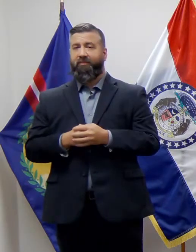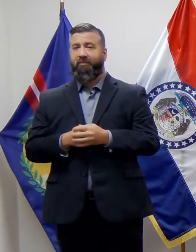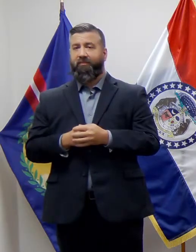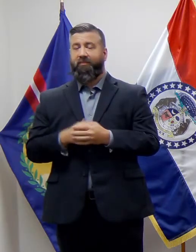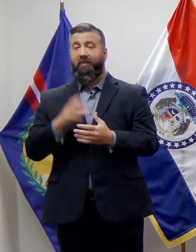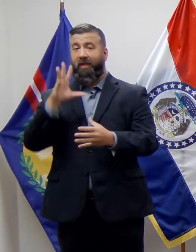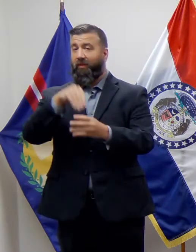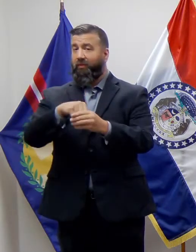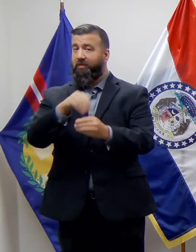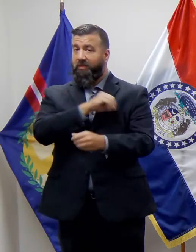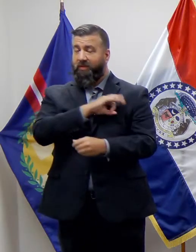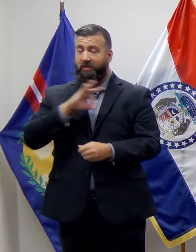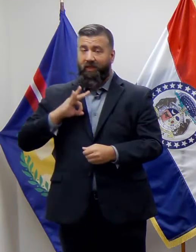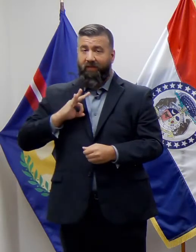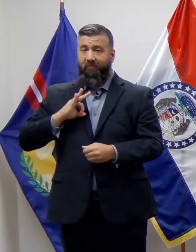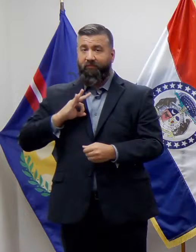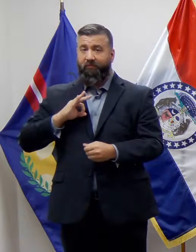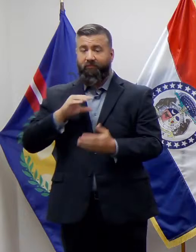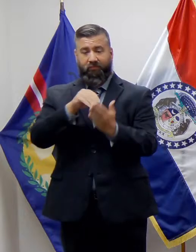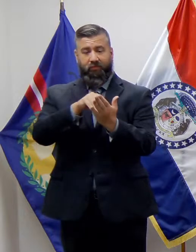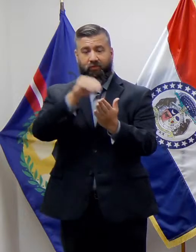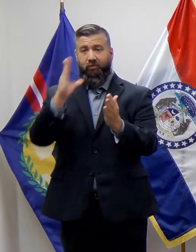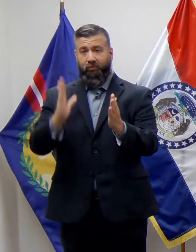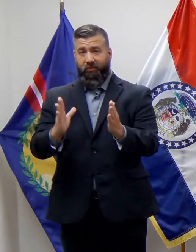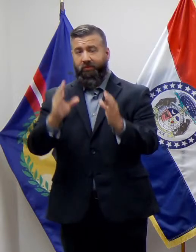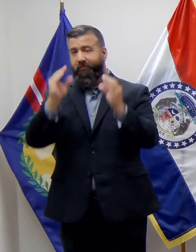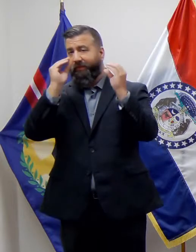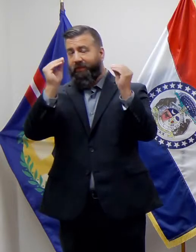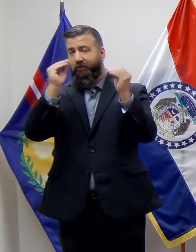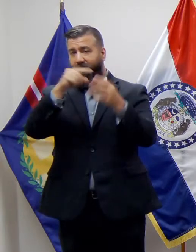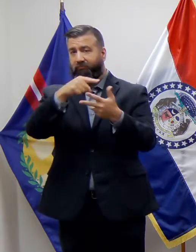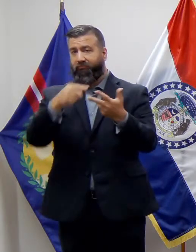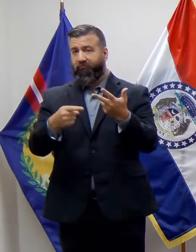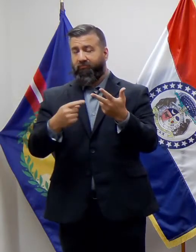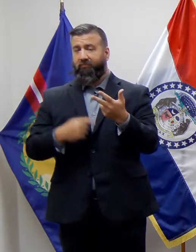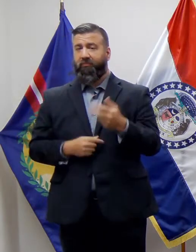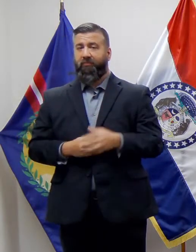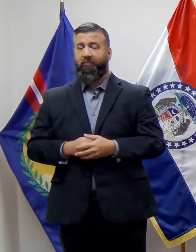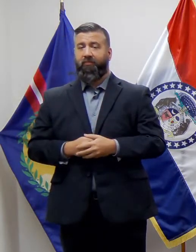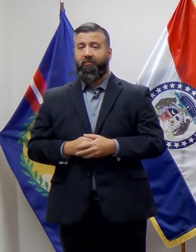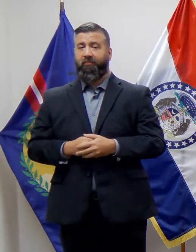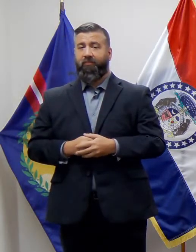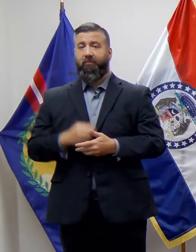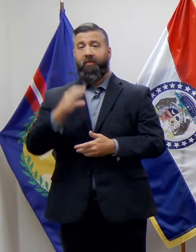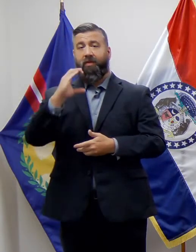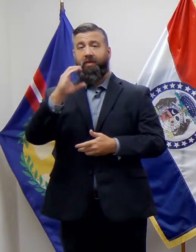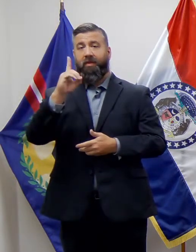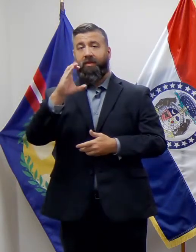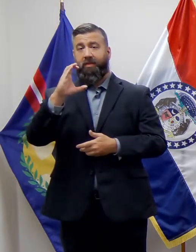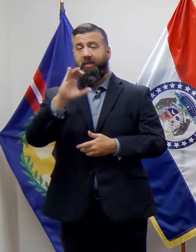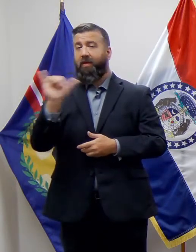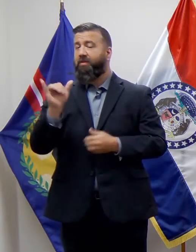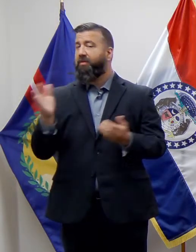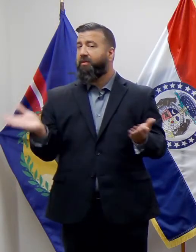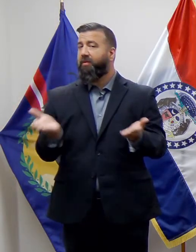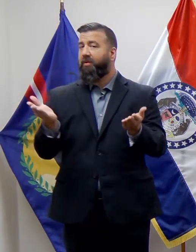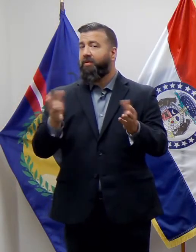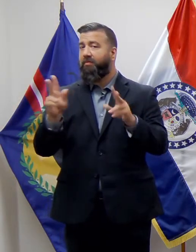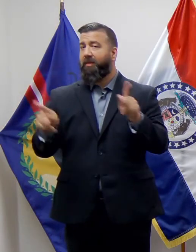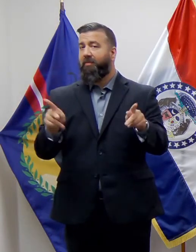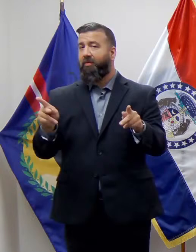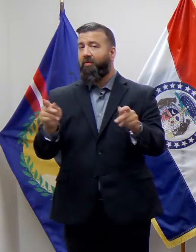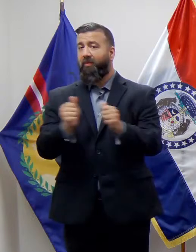includes staff, students, and teachers. The CDC is also urging people in areas with